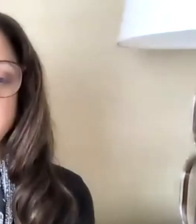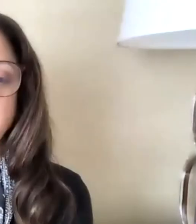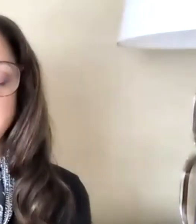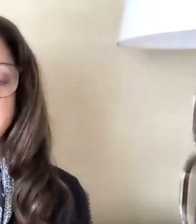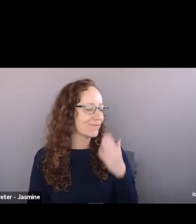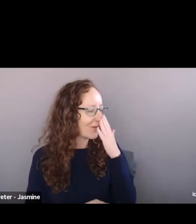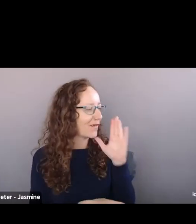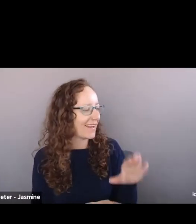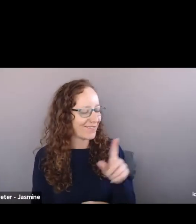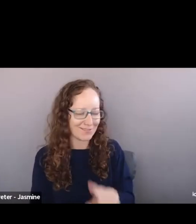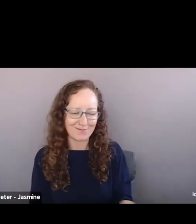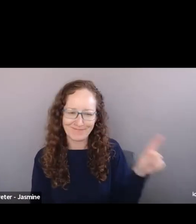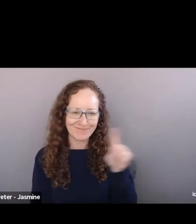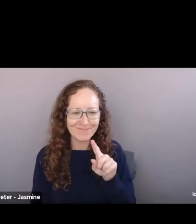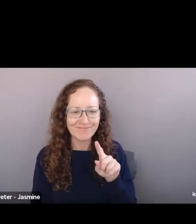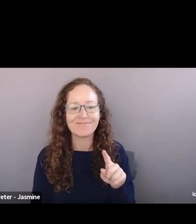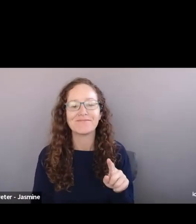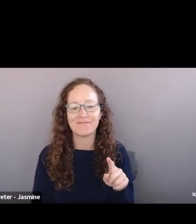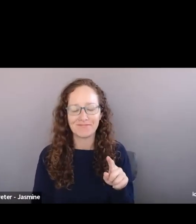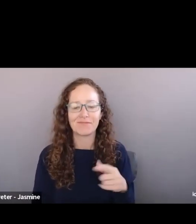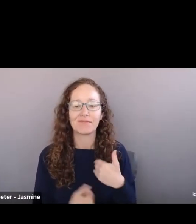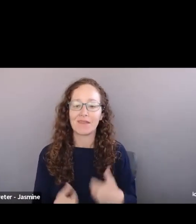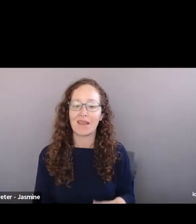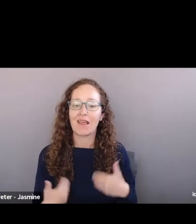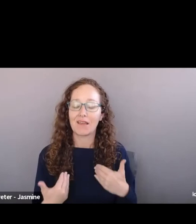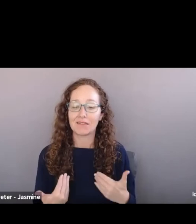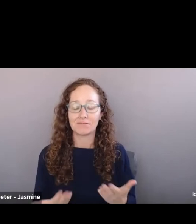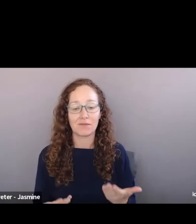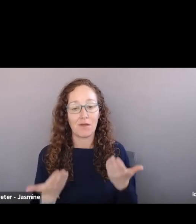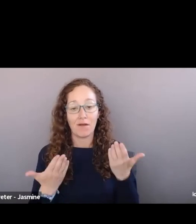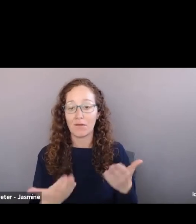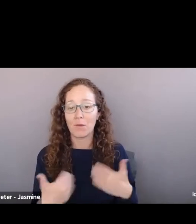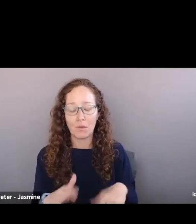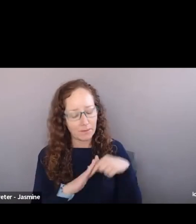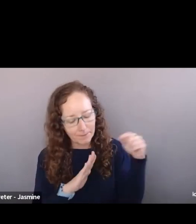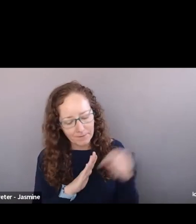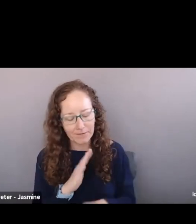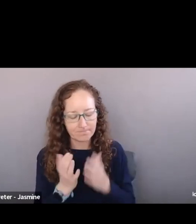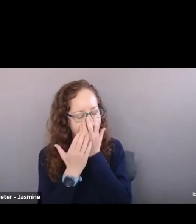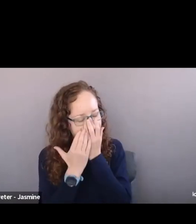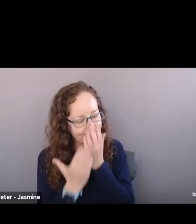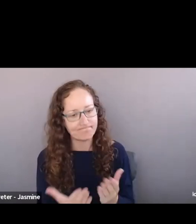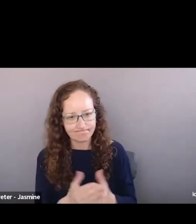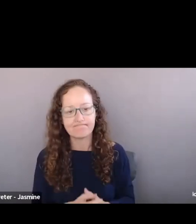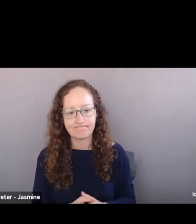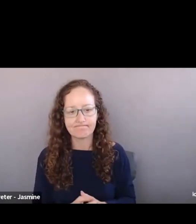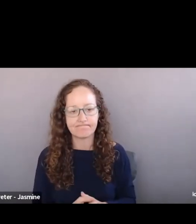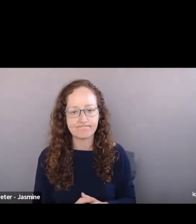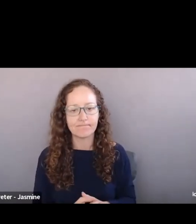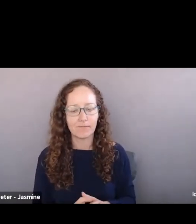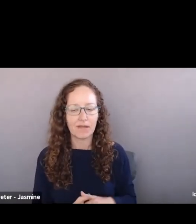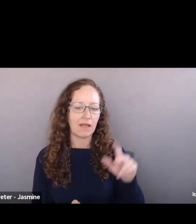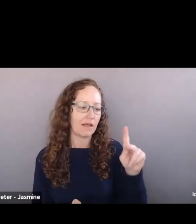afternoon, everyone. I offer my profound gratitude to